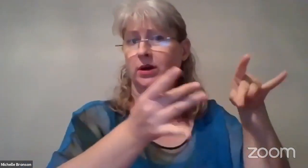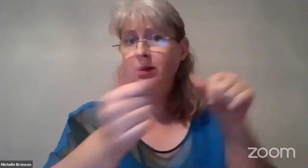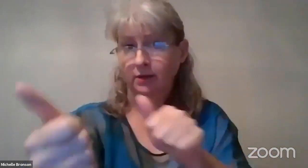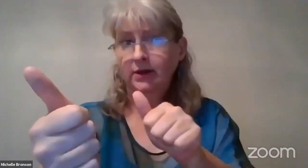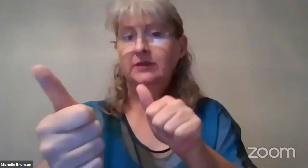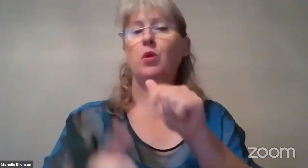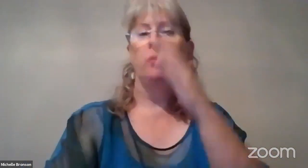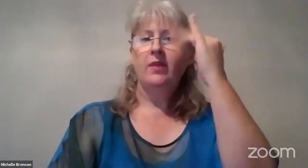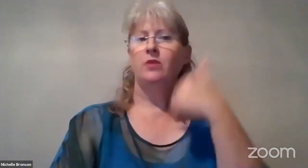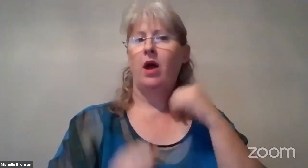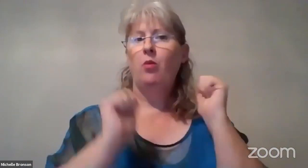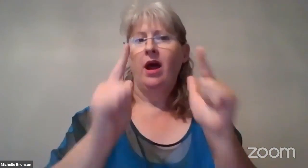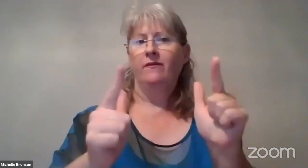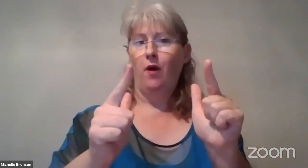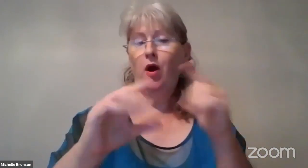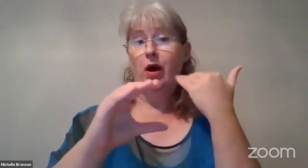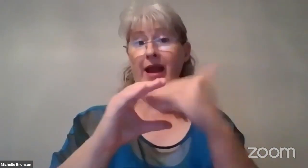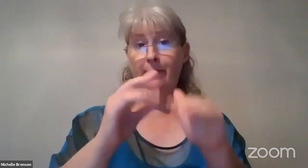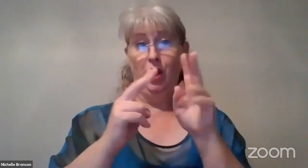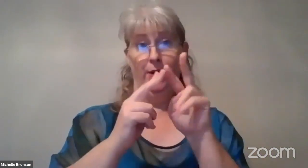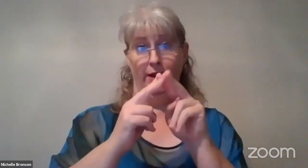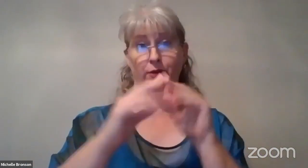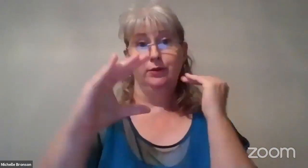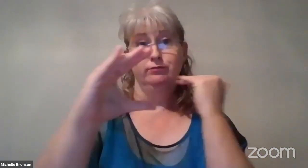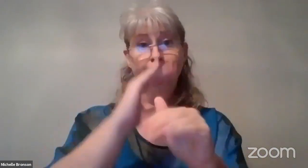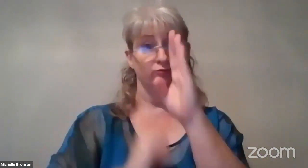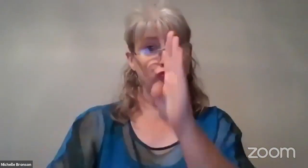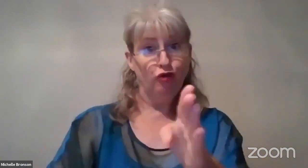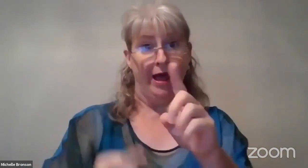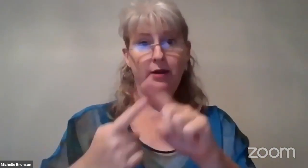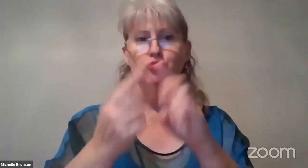picture online. But to make that process more smooth, you